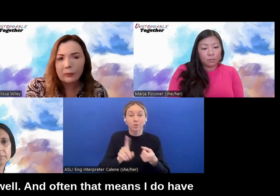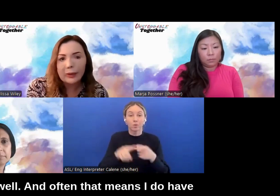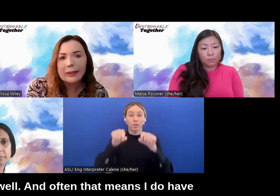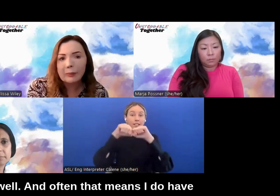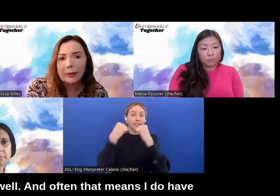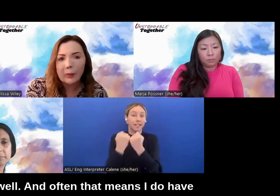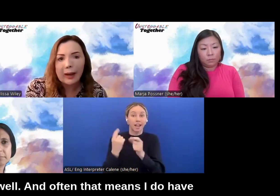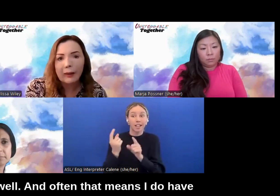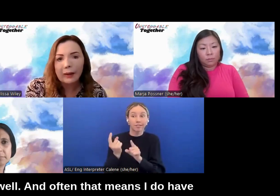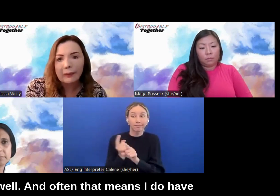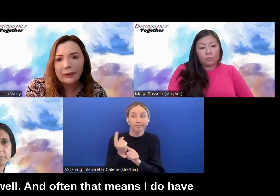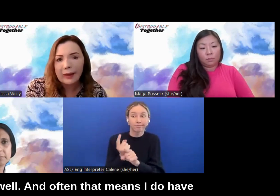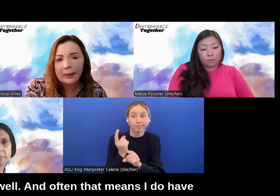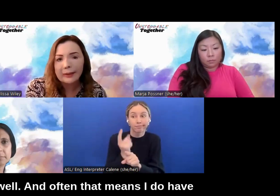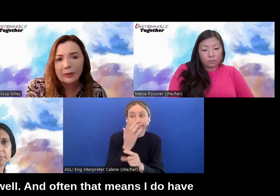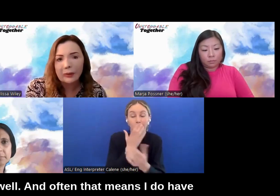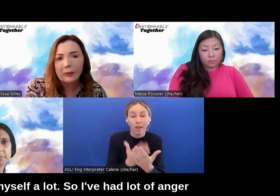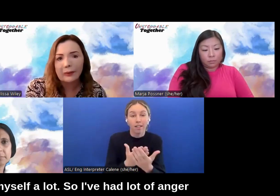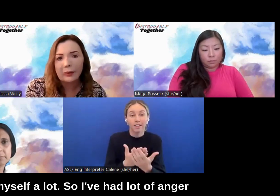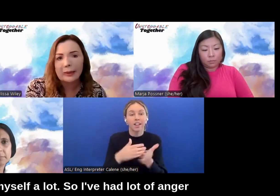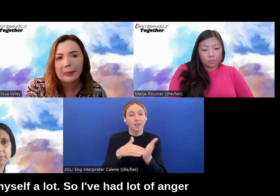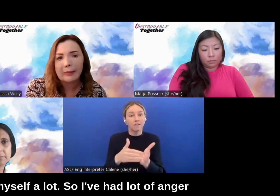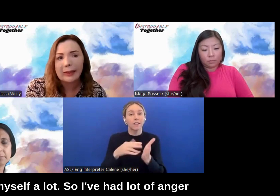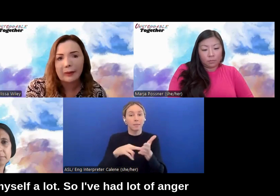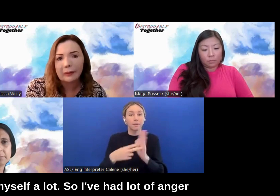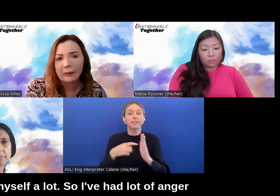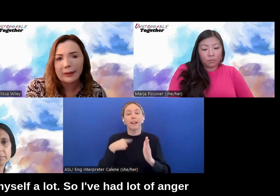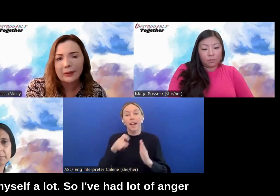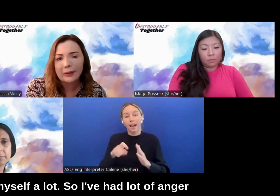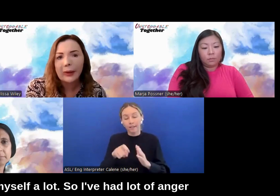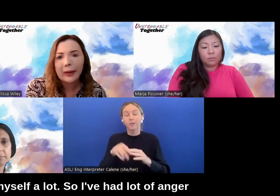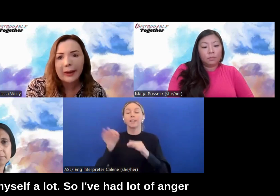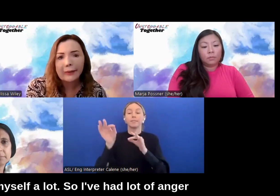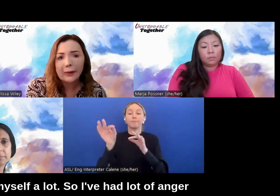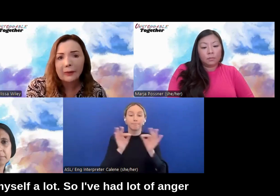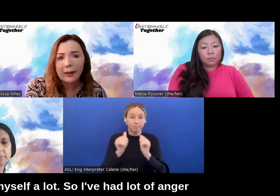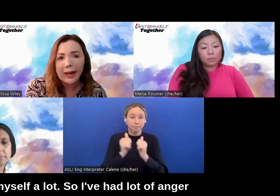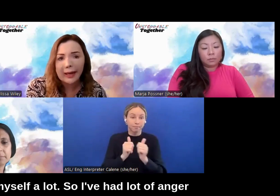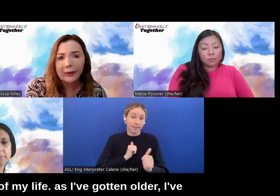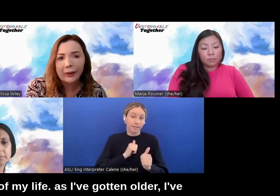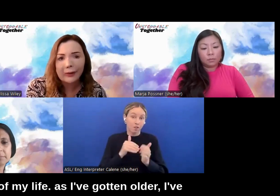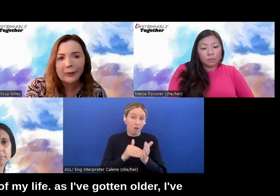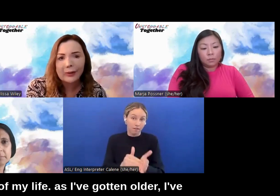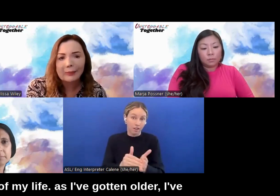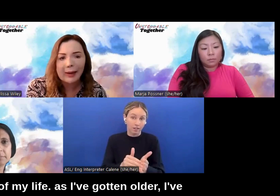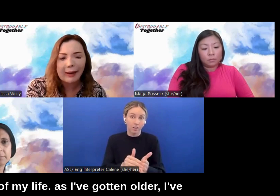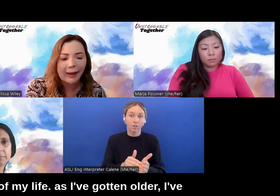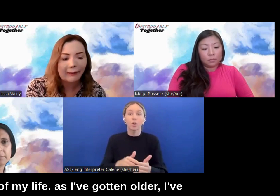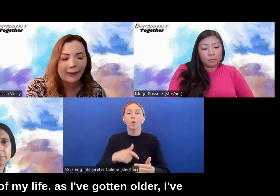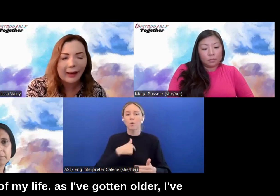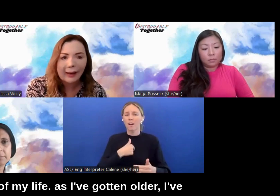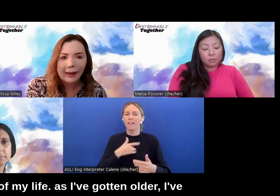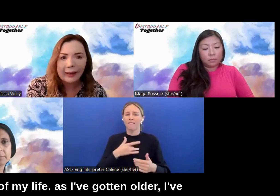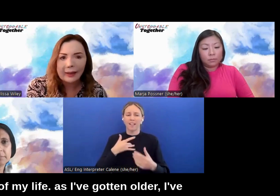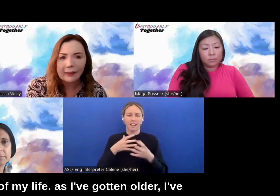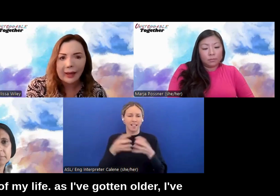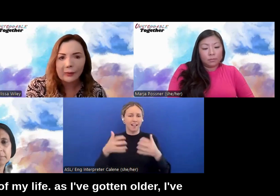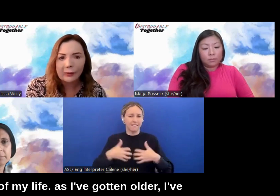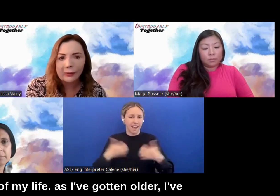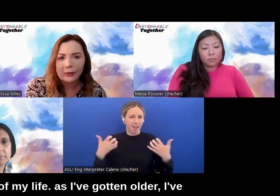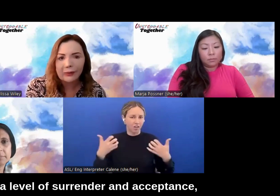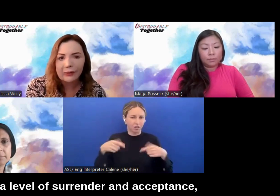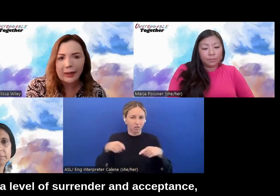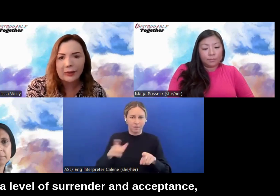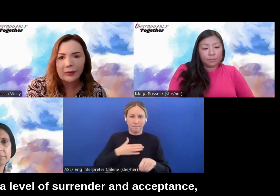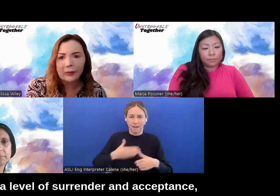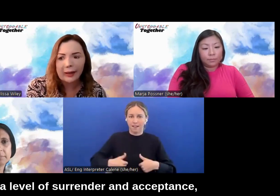reasonably well, and often that means I do have to explain myself a lot. So I've had a lot of anger in the course of my life, and as I've gotten